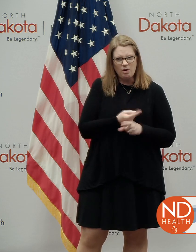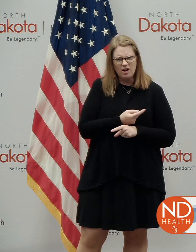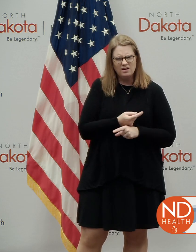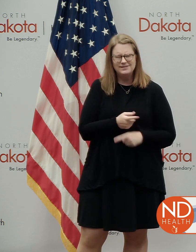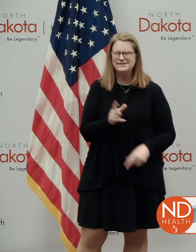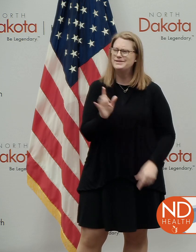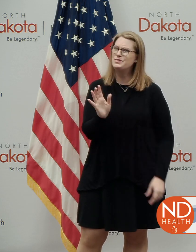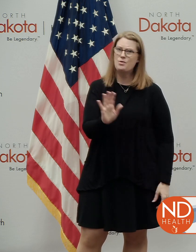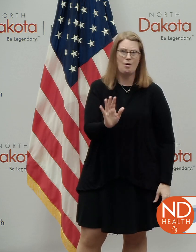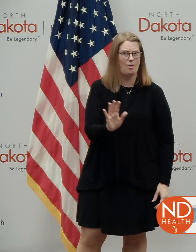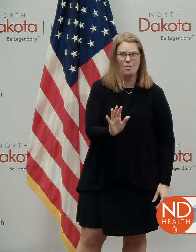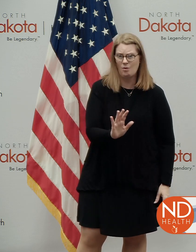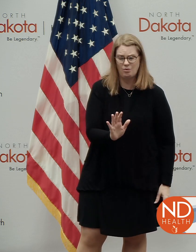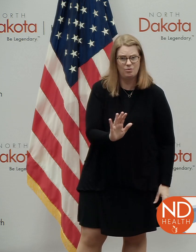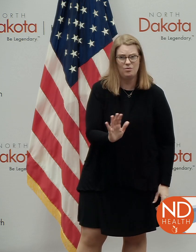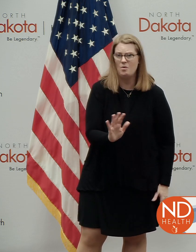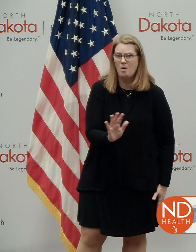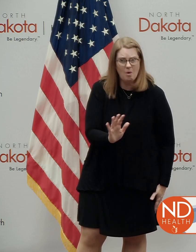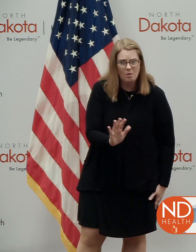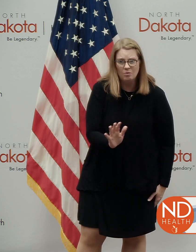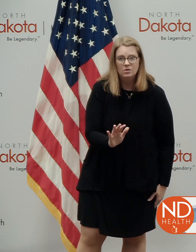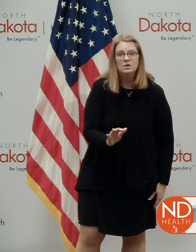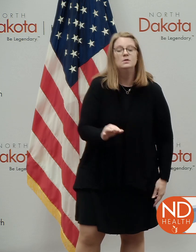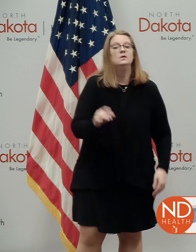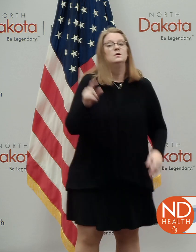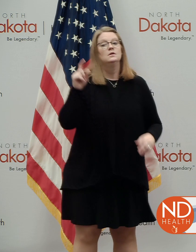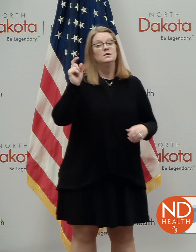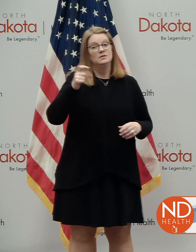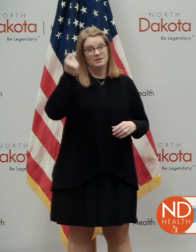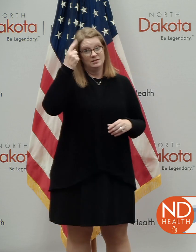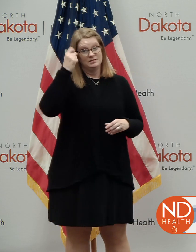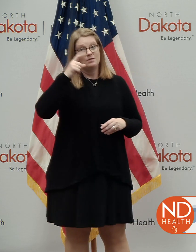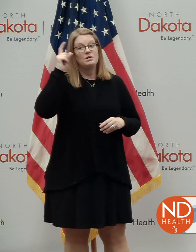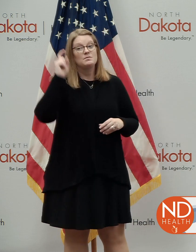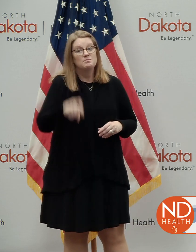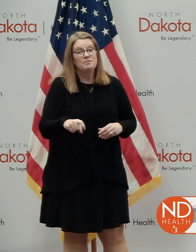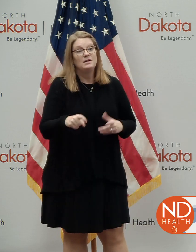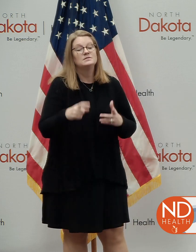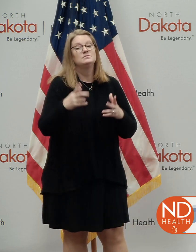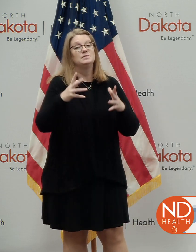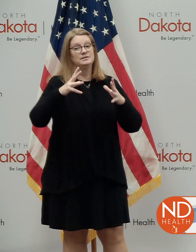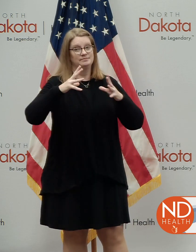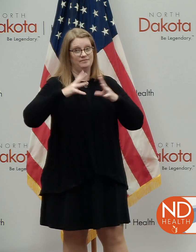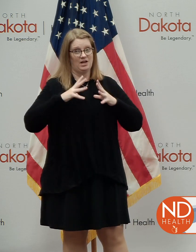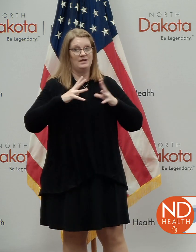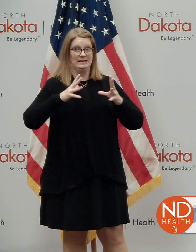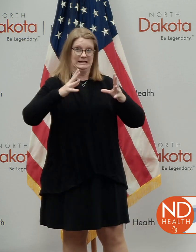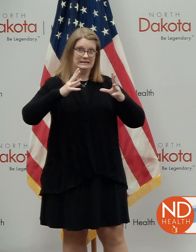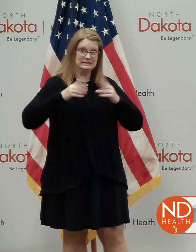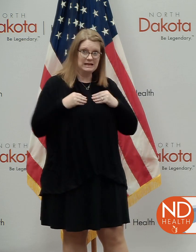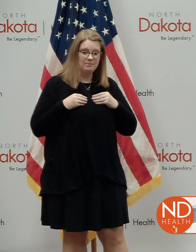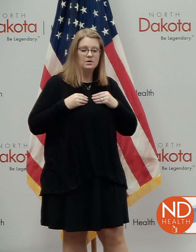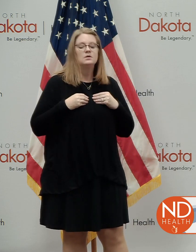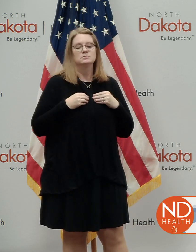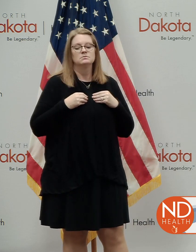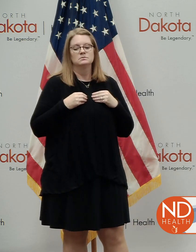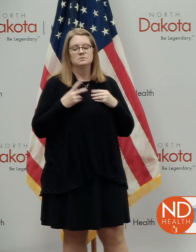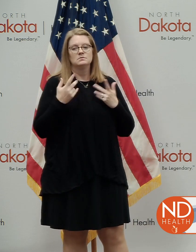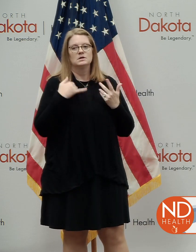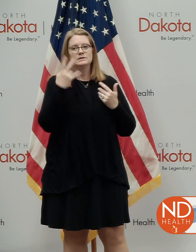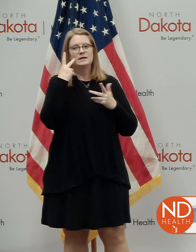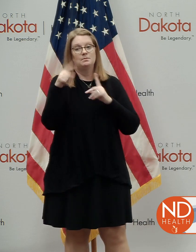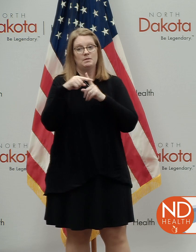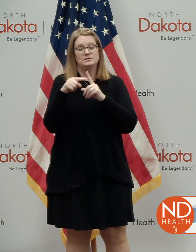treatment. And so we have to be okay with knowing how many positives we have. And if you look at